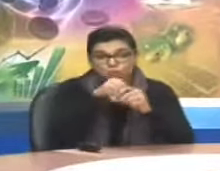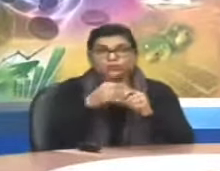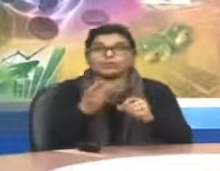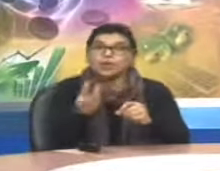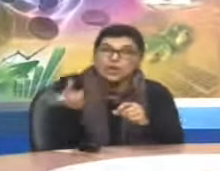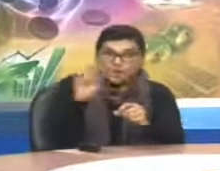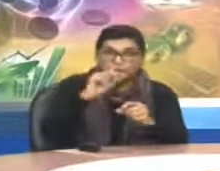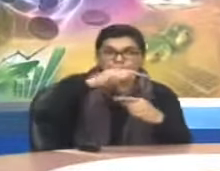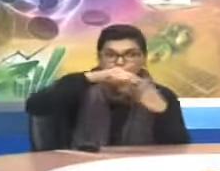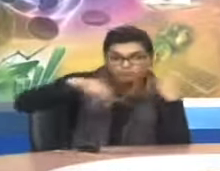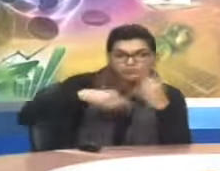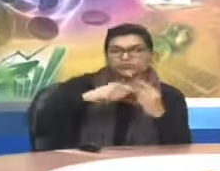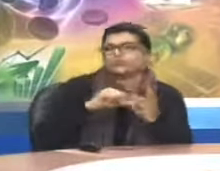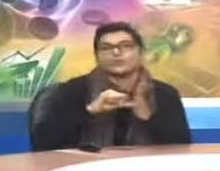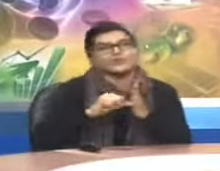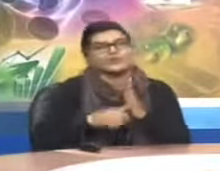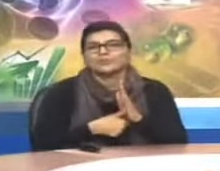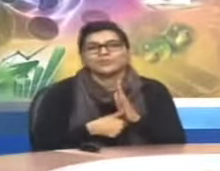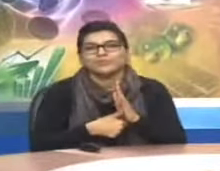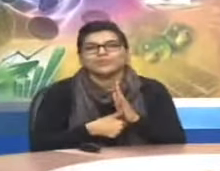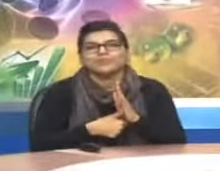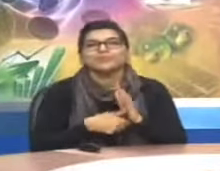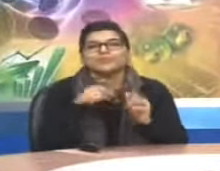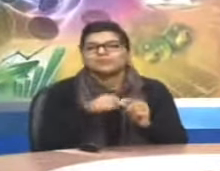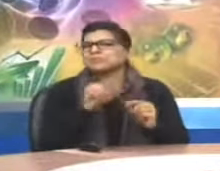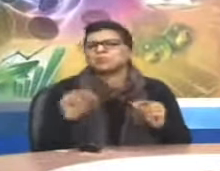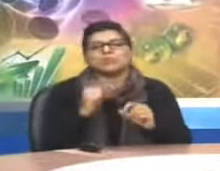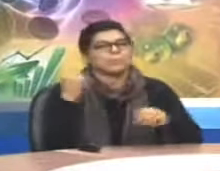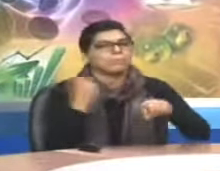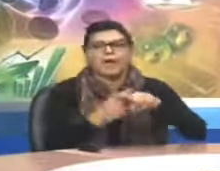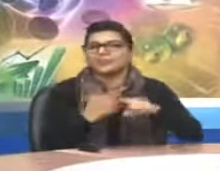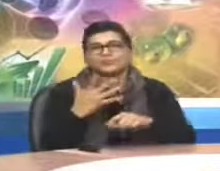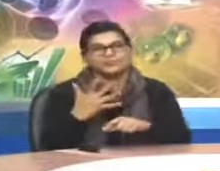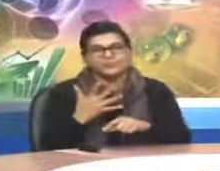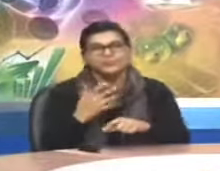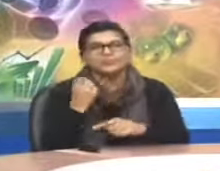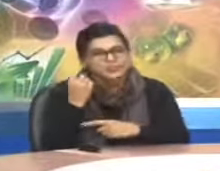So, all these things they cannot be recycled.